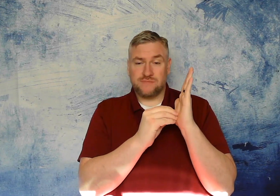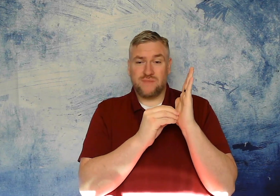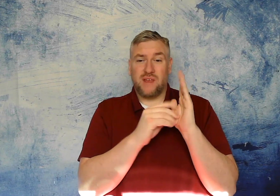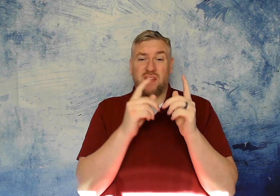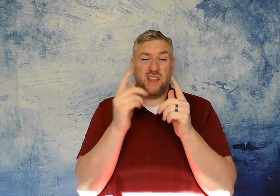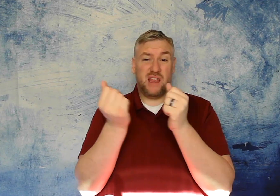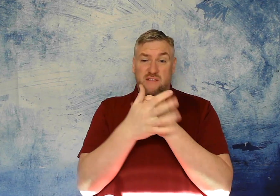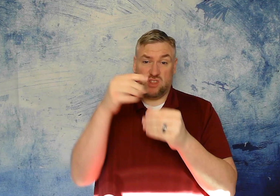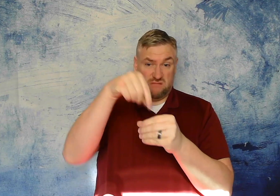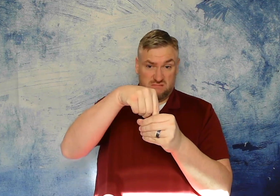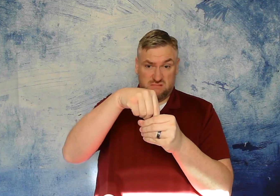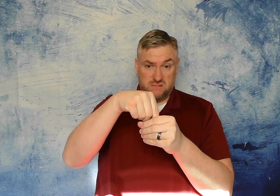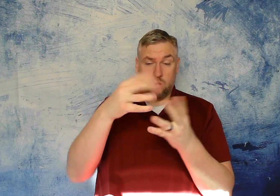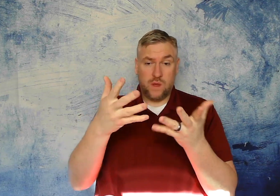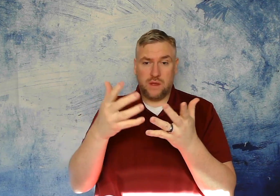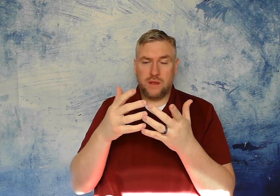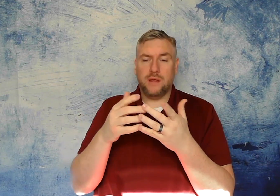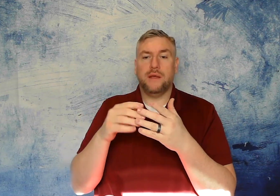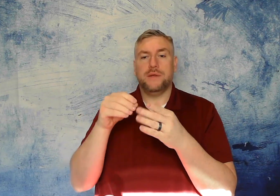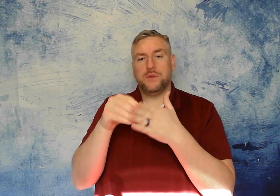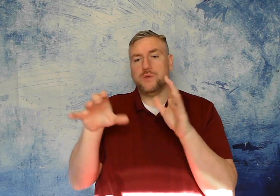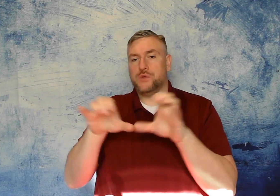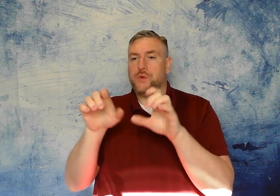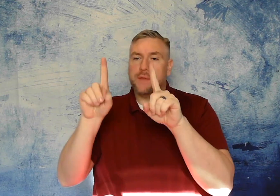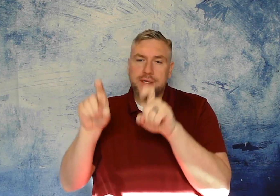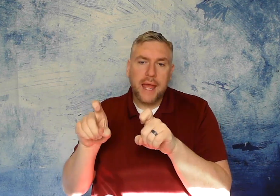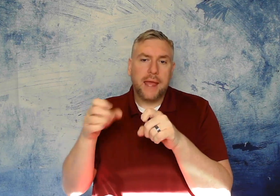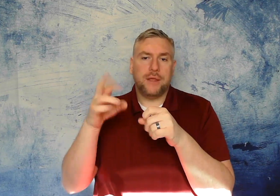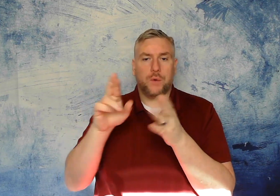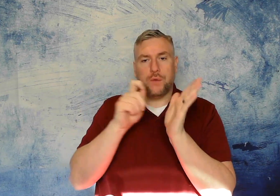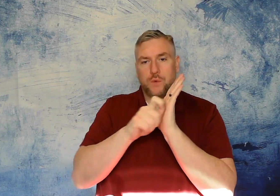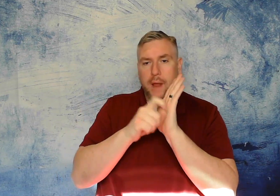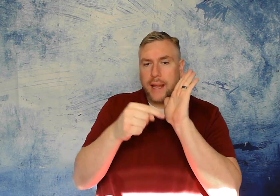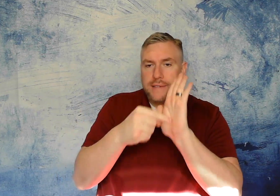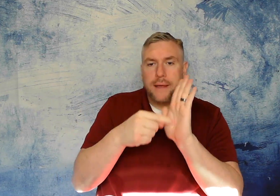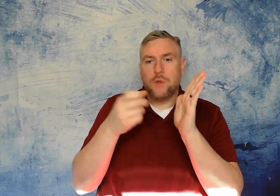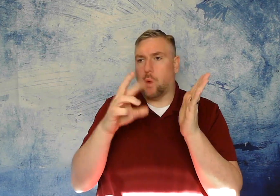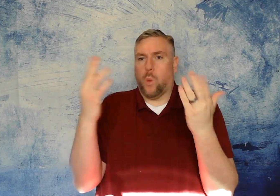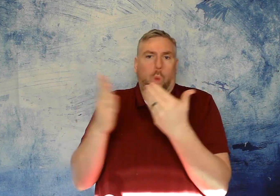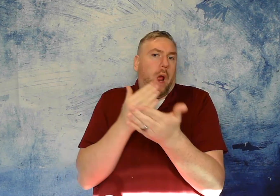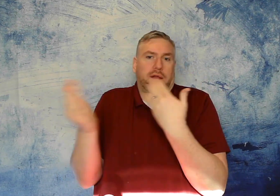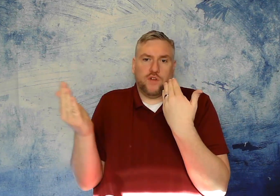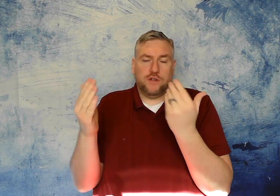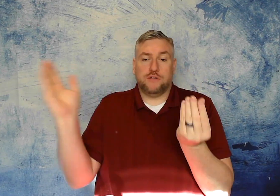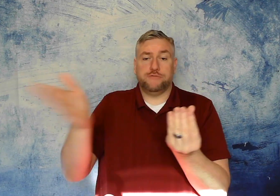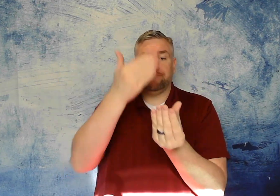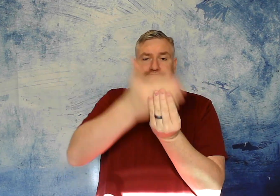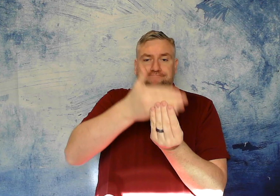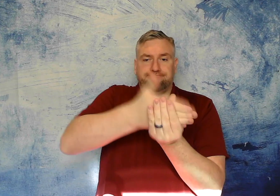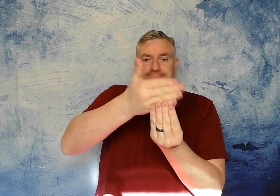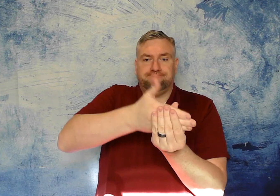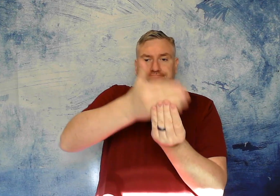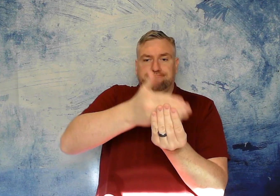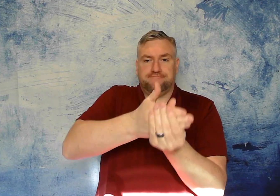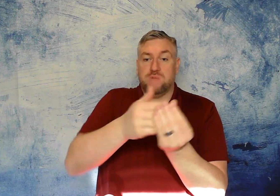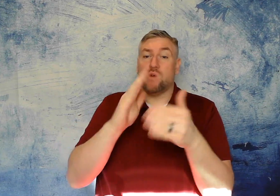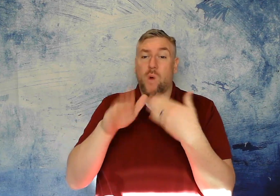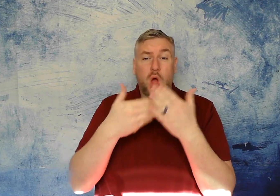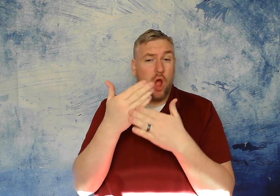put the scores, whatever. And what goes in the folder, the student does a test or a writing sample or whatever the goal says, just put